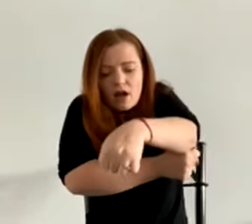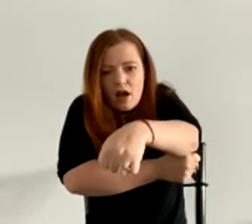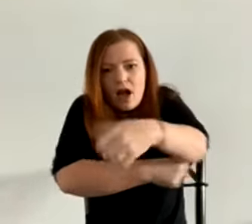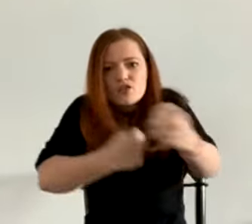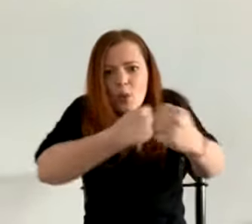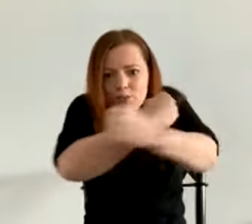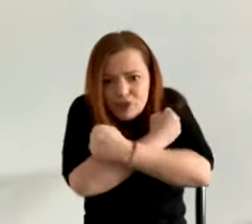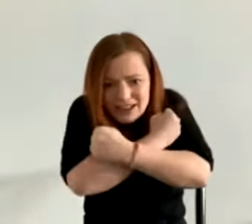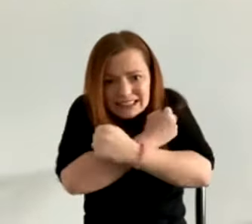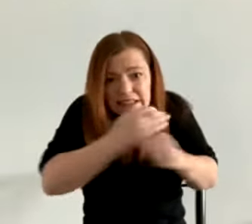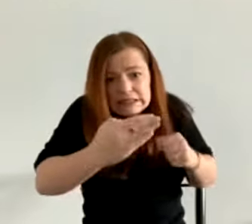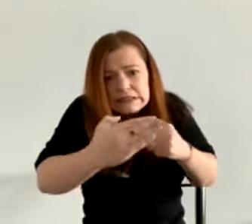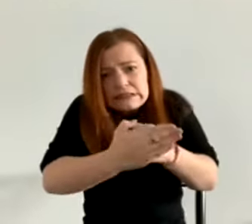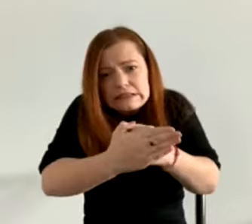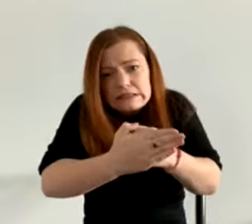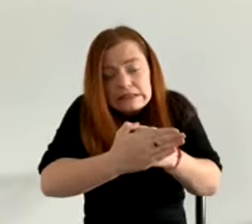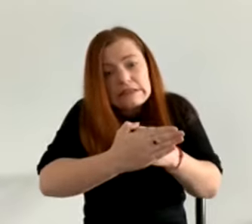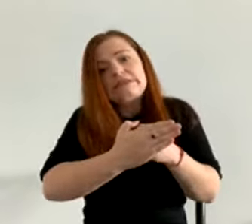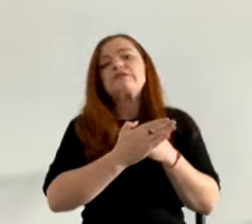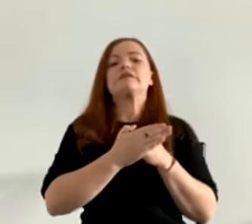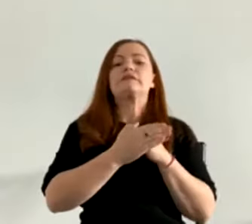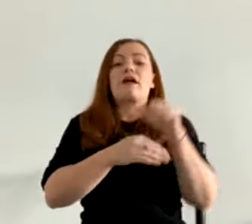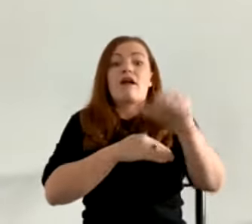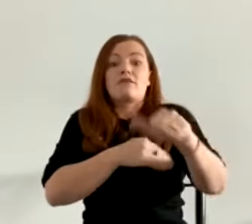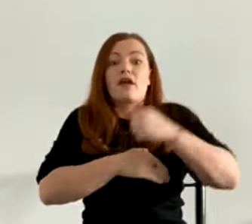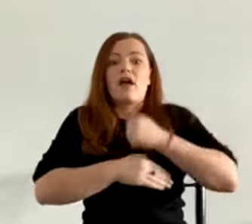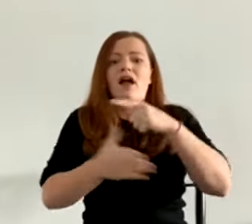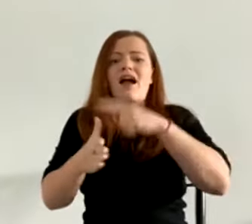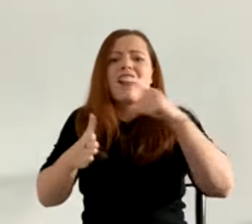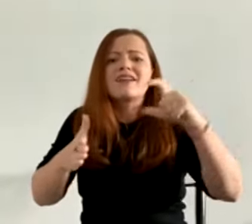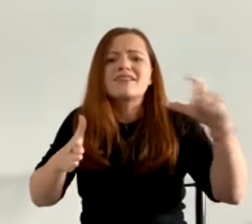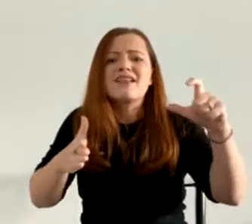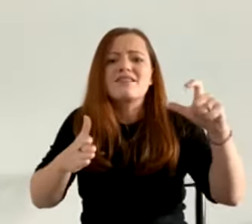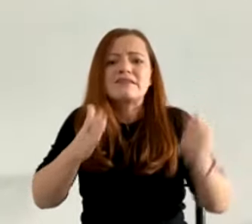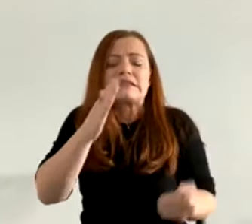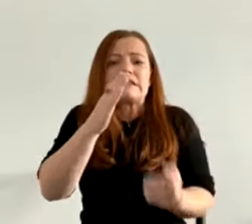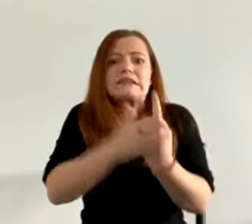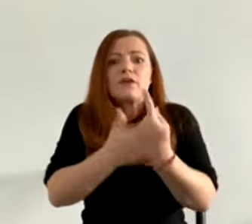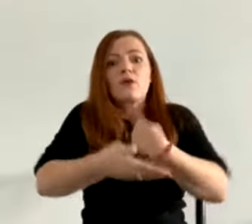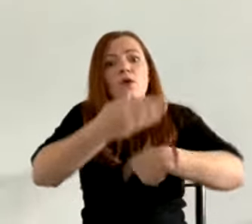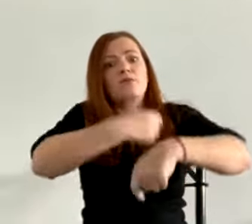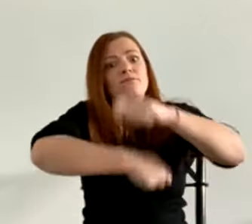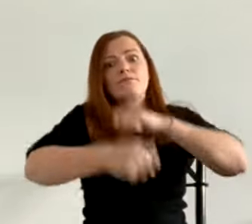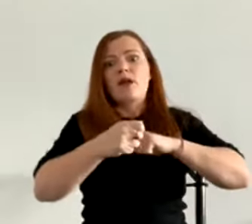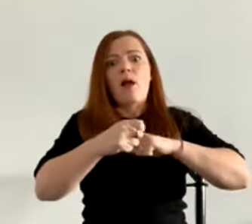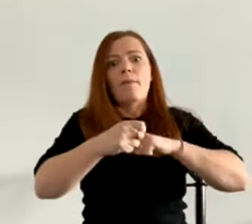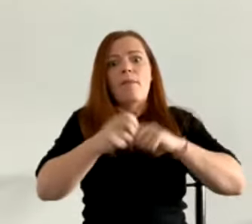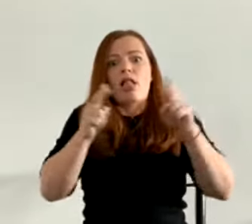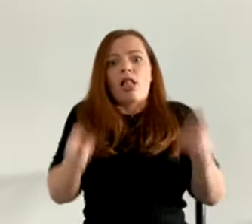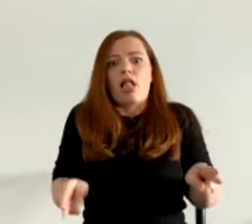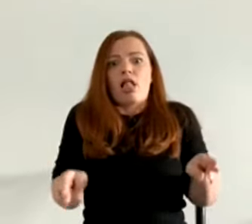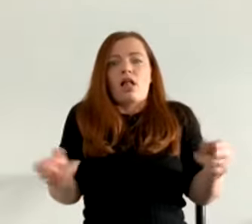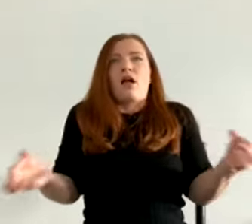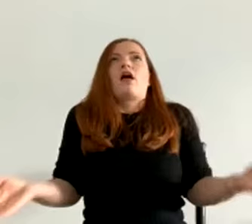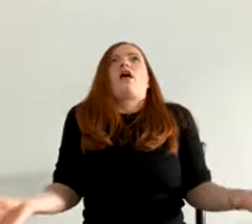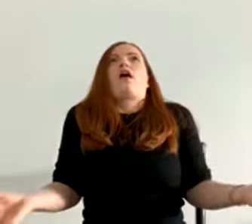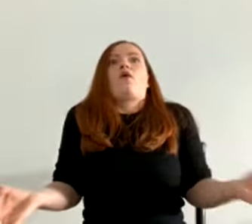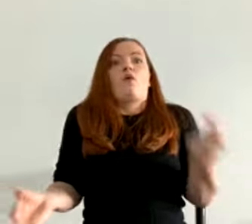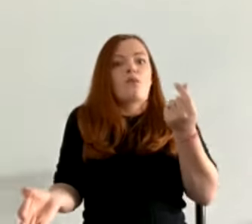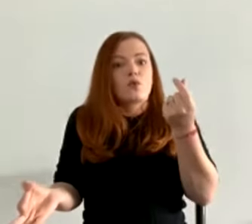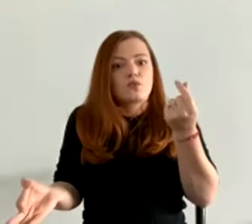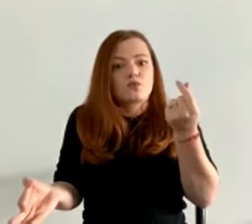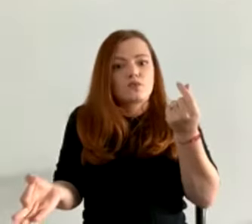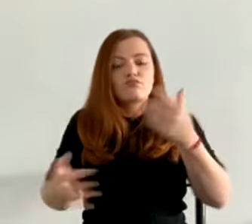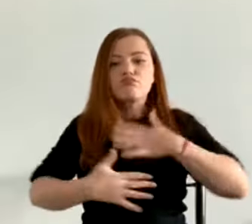brace. After the accident, I almost slipped into permanent corpse pose. Don't forget to breathe. My